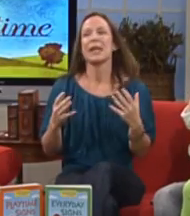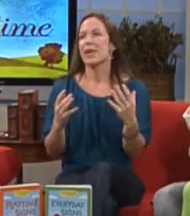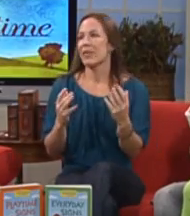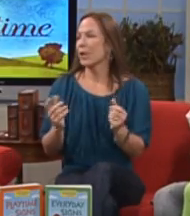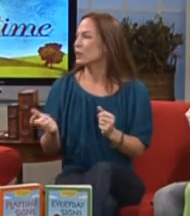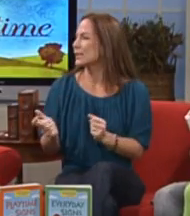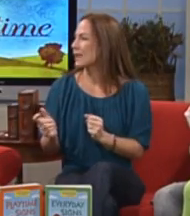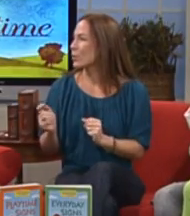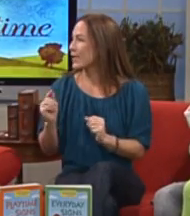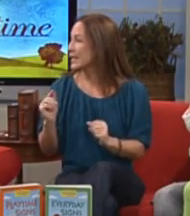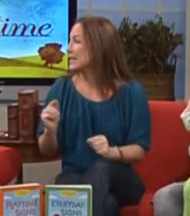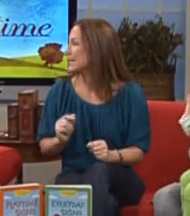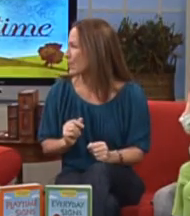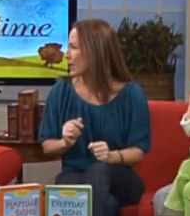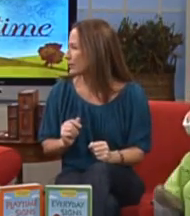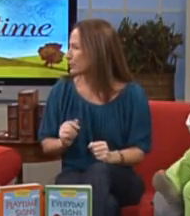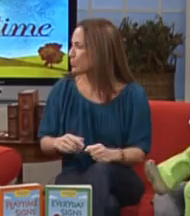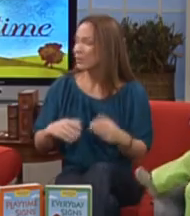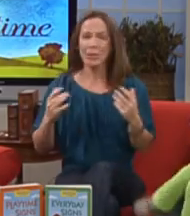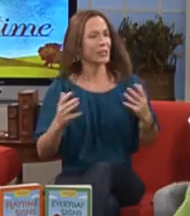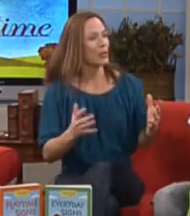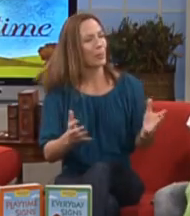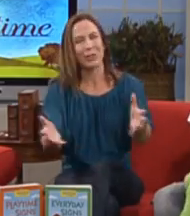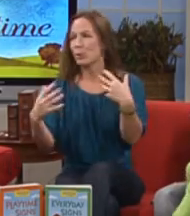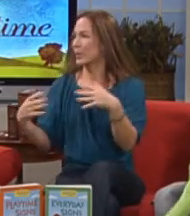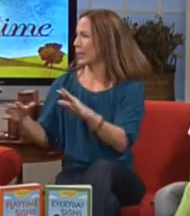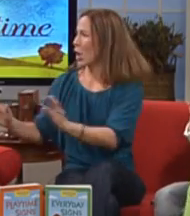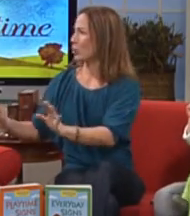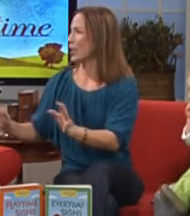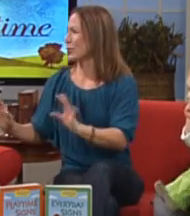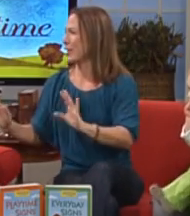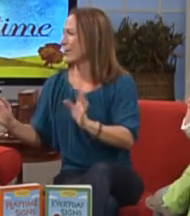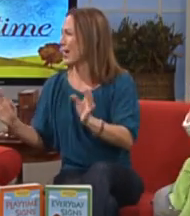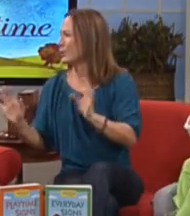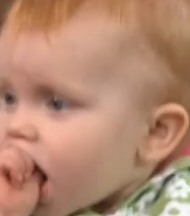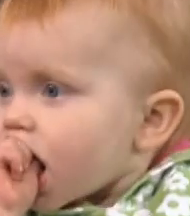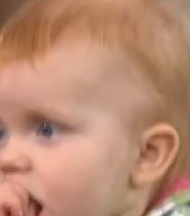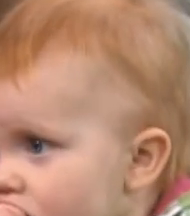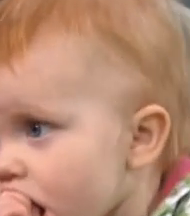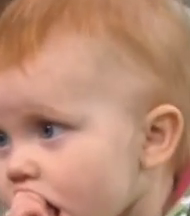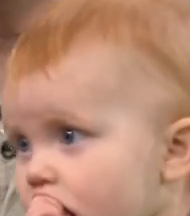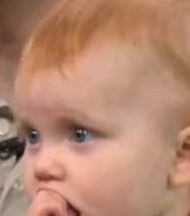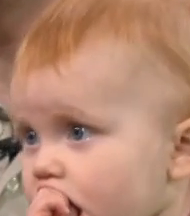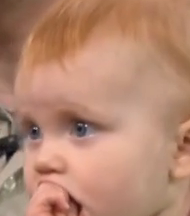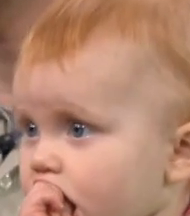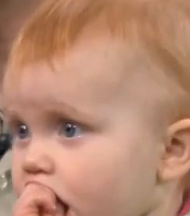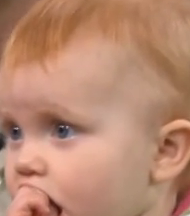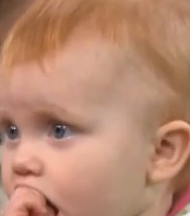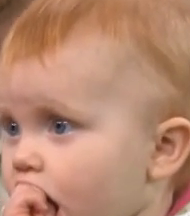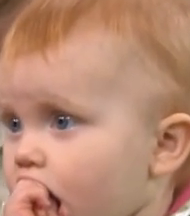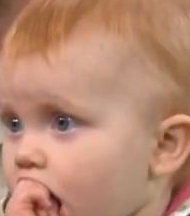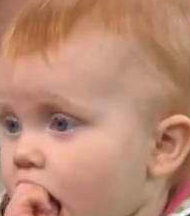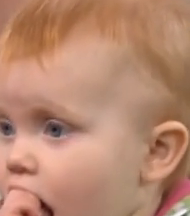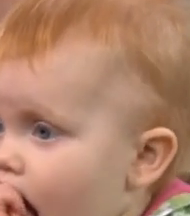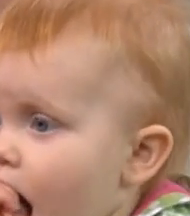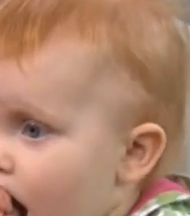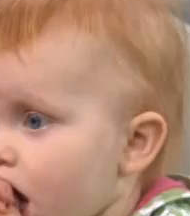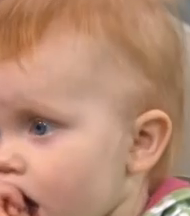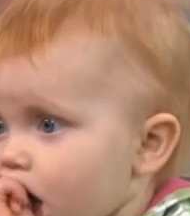they only sign when they need something. Right. And so, the parents will be like, oh, Rachel, they have 100 signs. She'll just tell us. For example, like I said before,